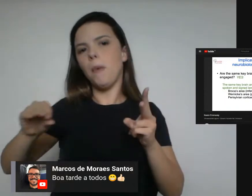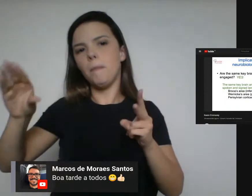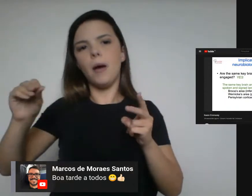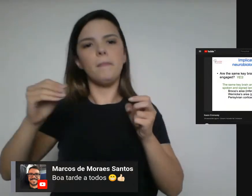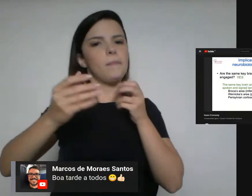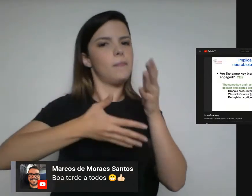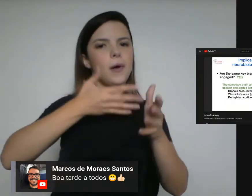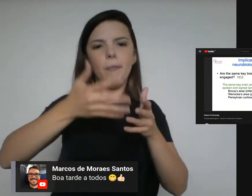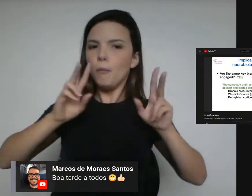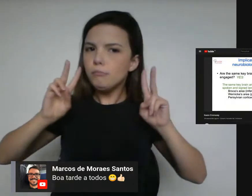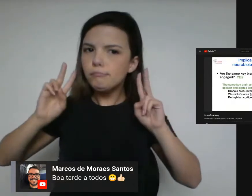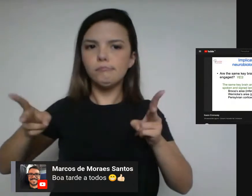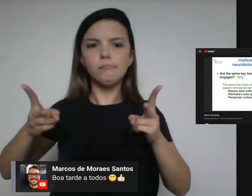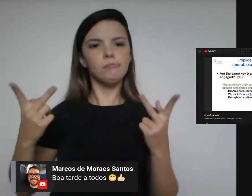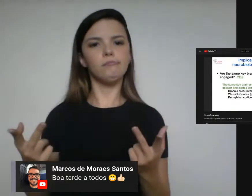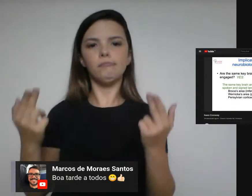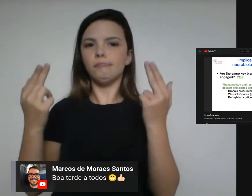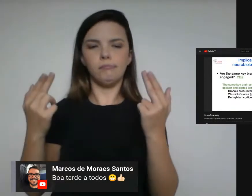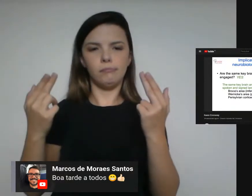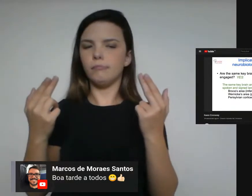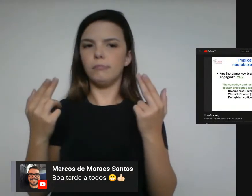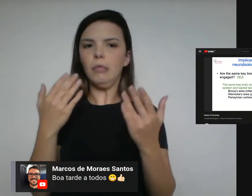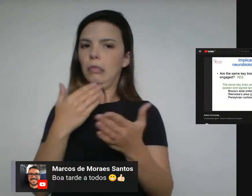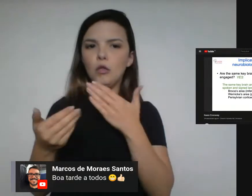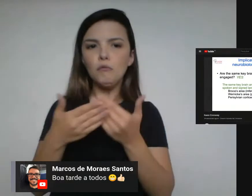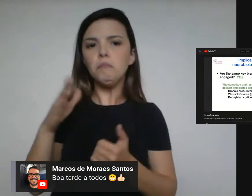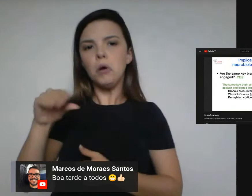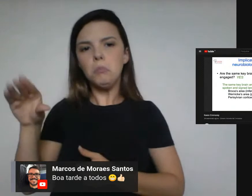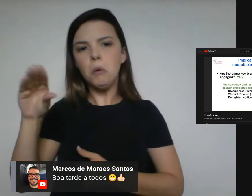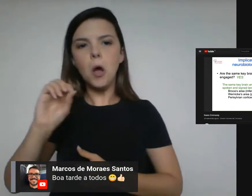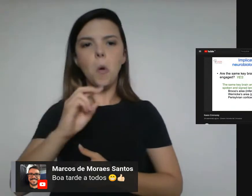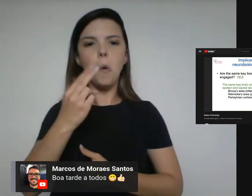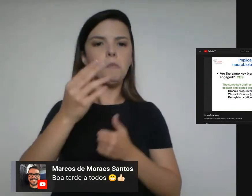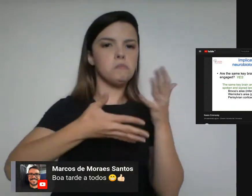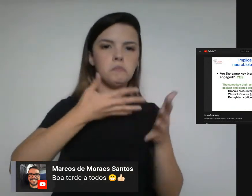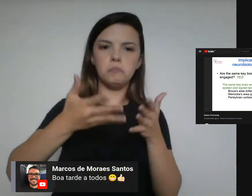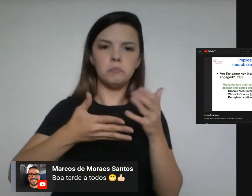brain that are engaged for both signed and spoken language.